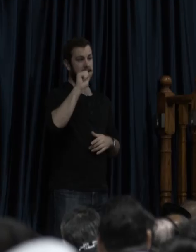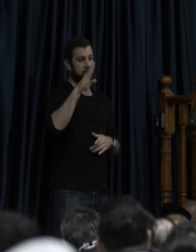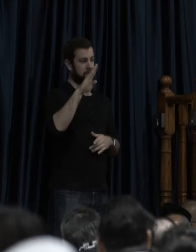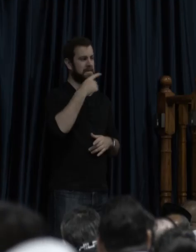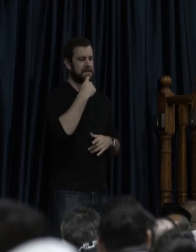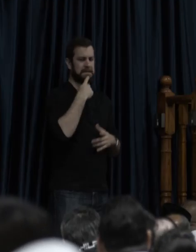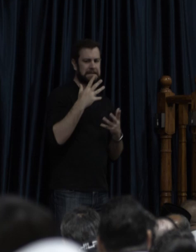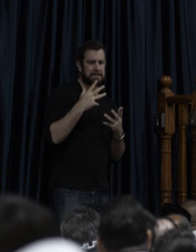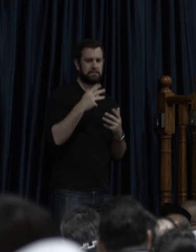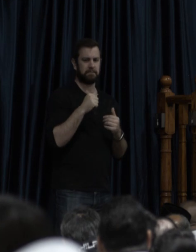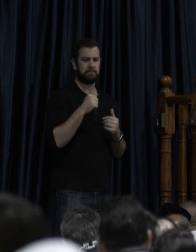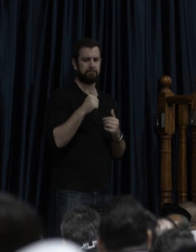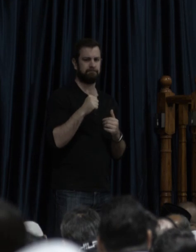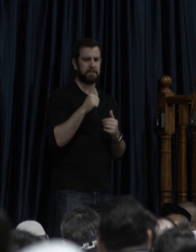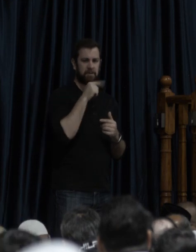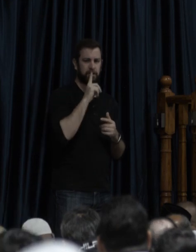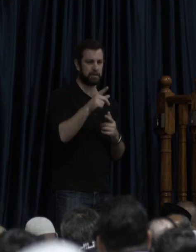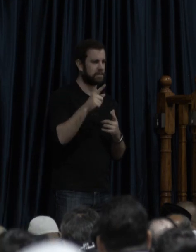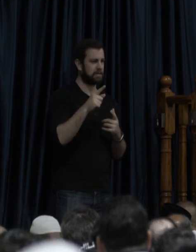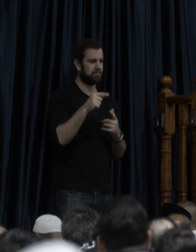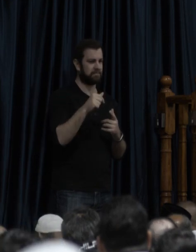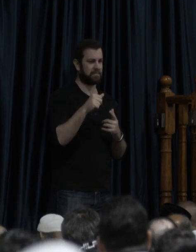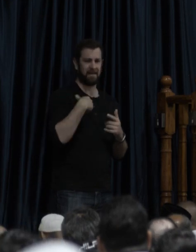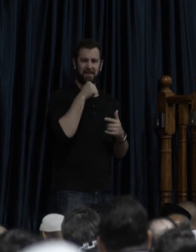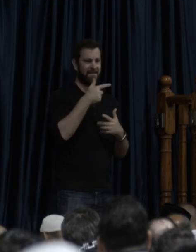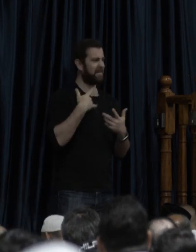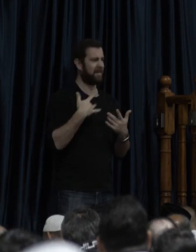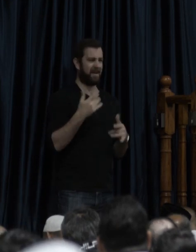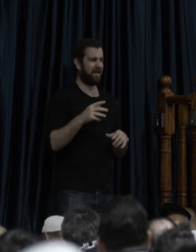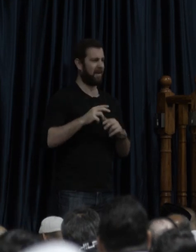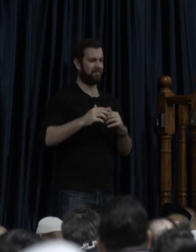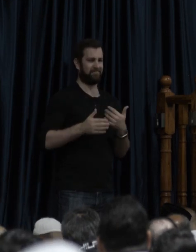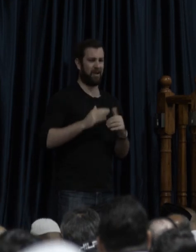reservation. She says, no, Zayd, I don't think I'm comfortable.